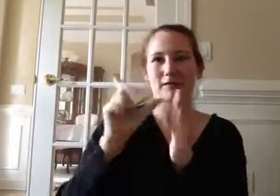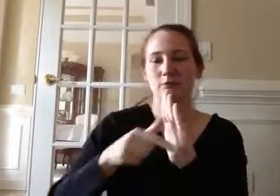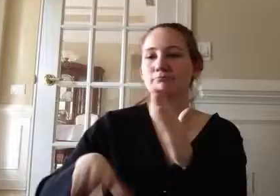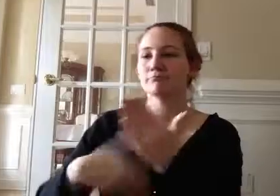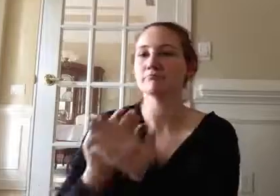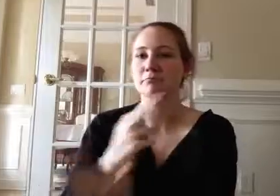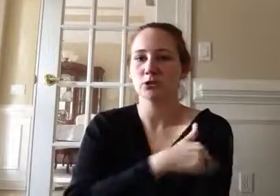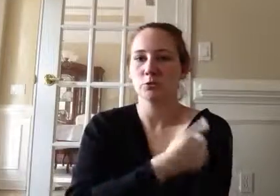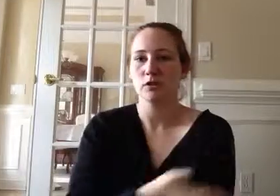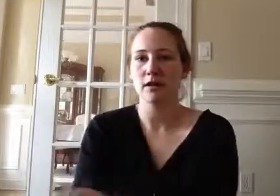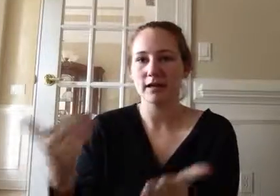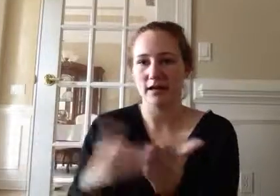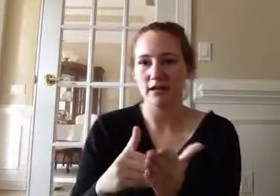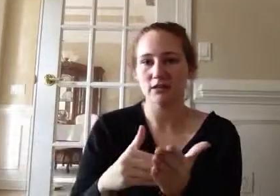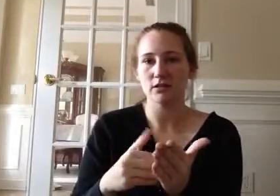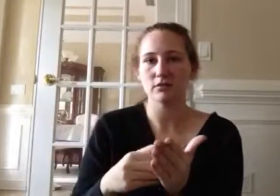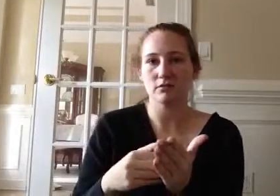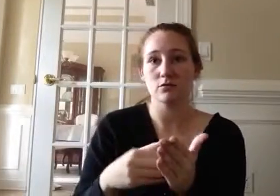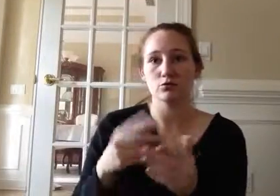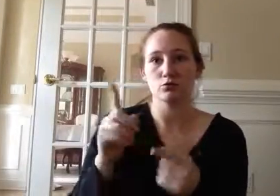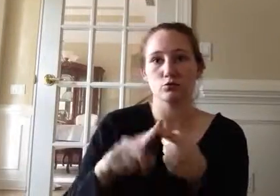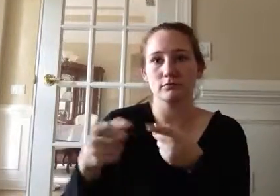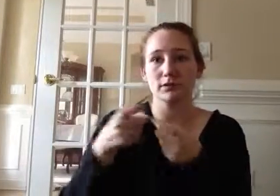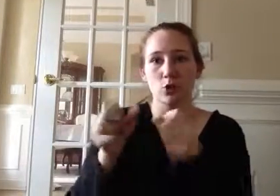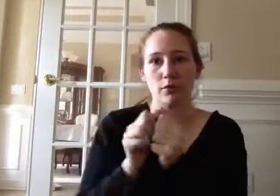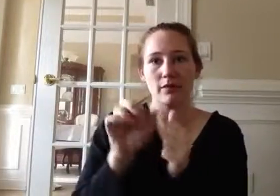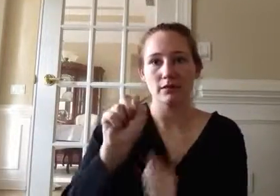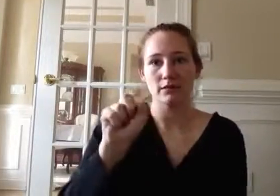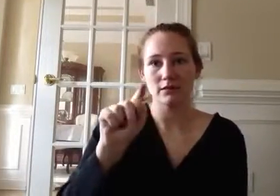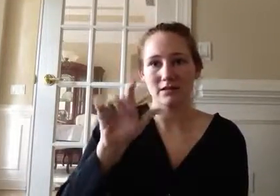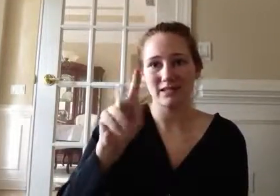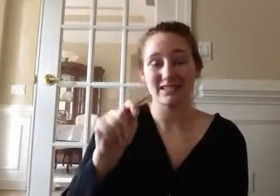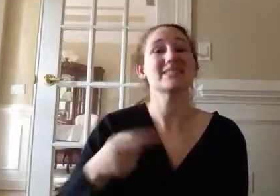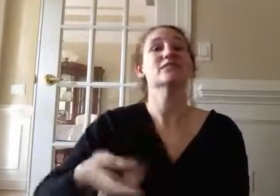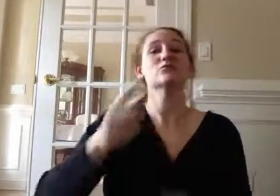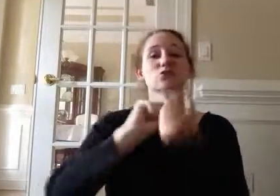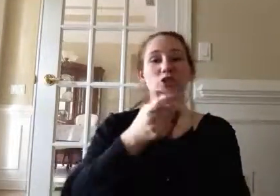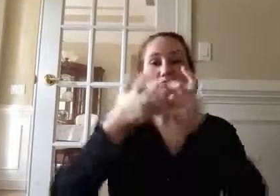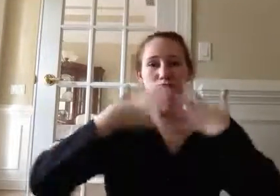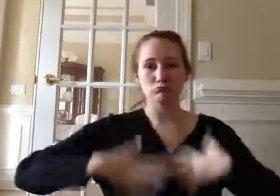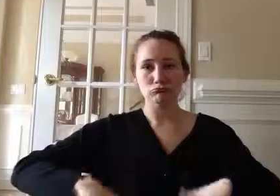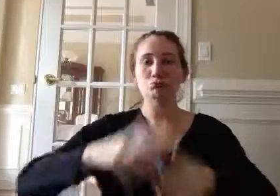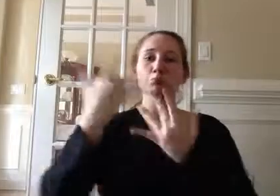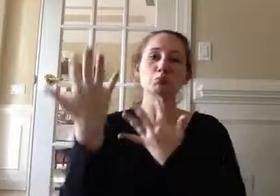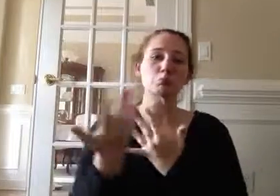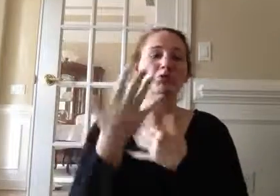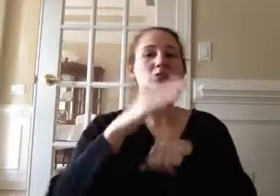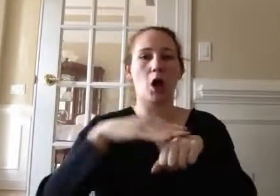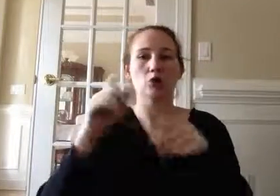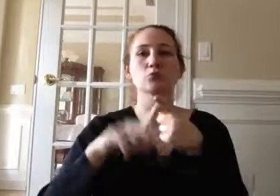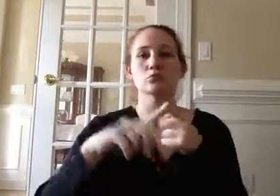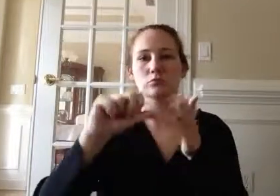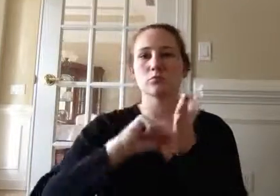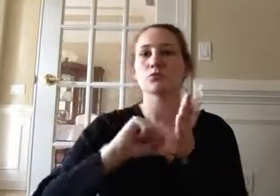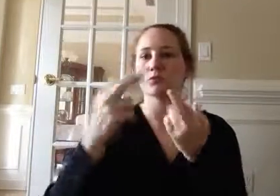to have the stent either replaced or removed. I changed in my gown, waited, and was called into the procedure room. There was